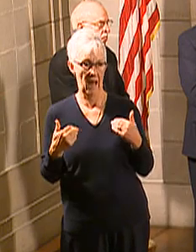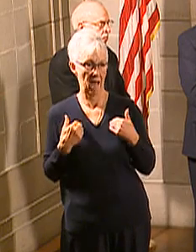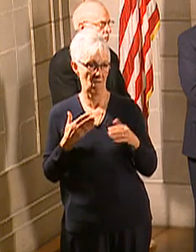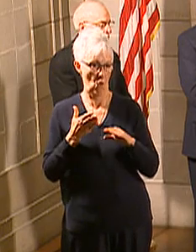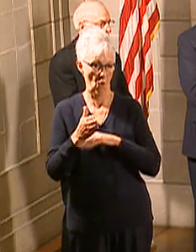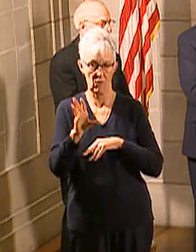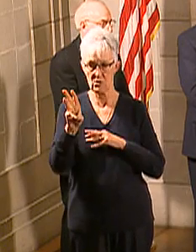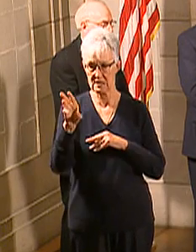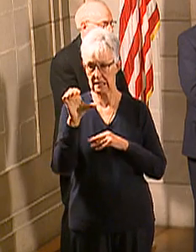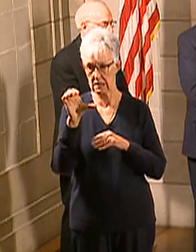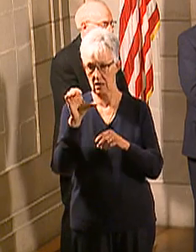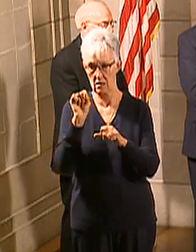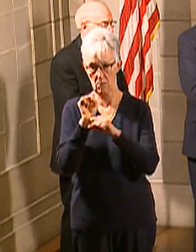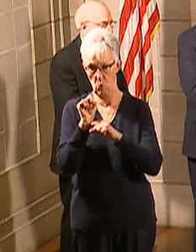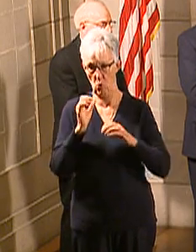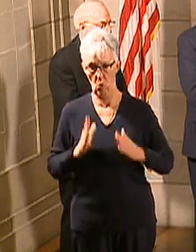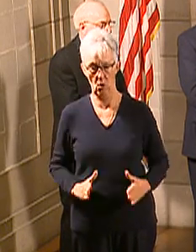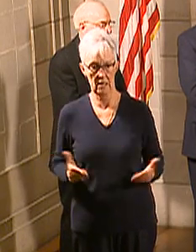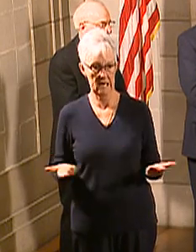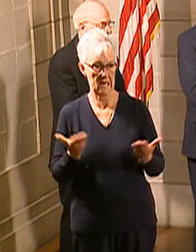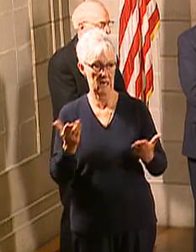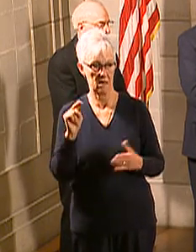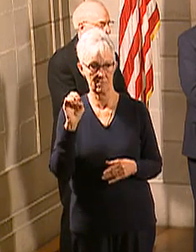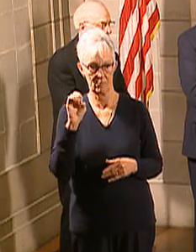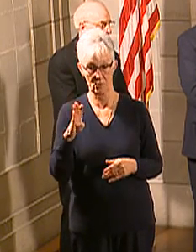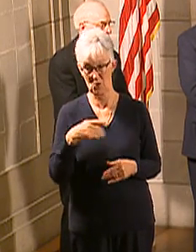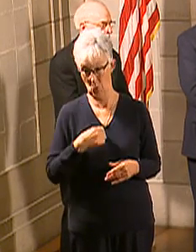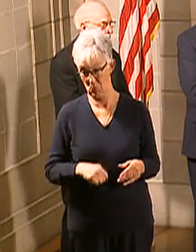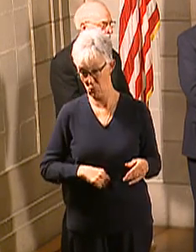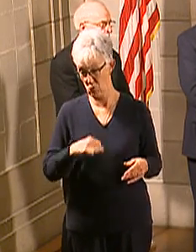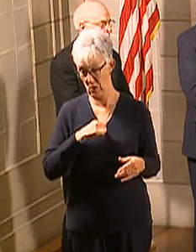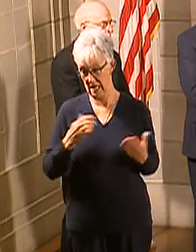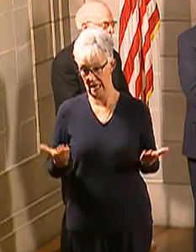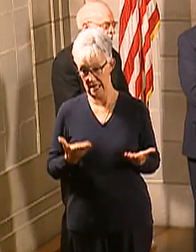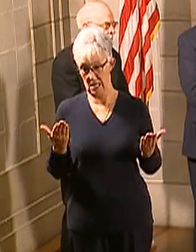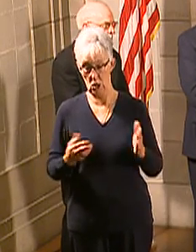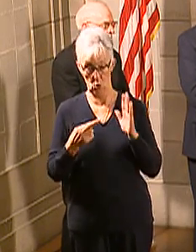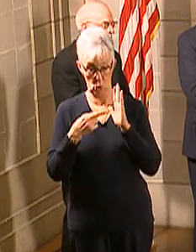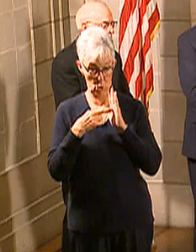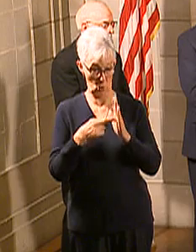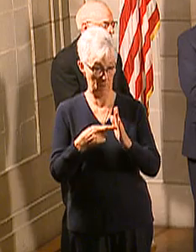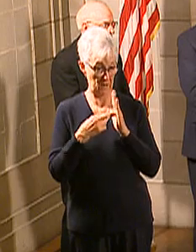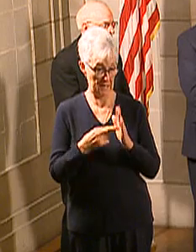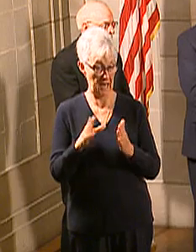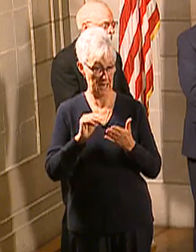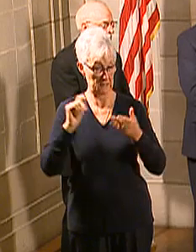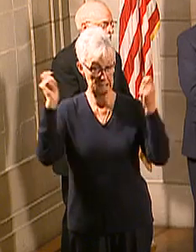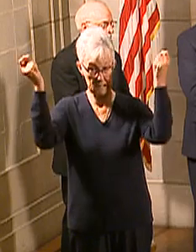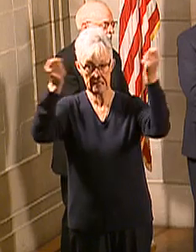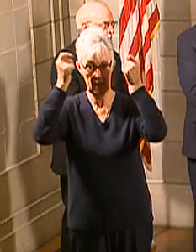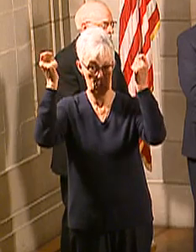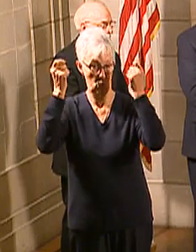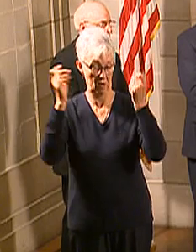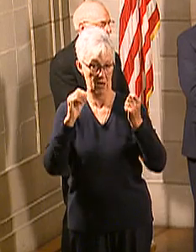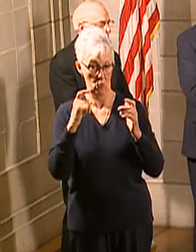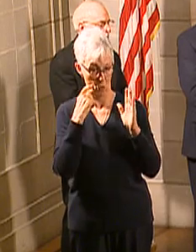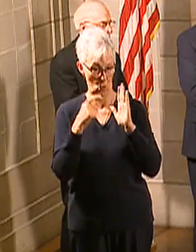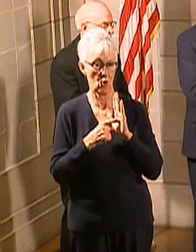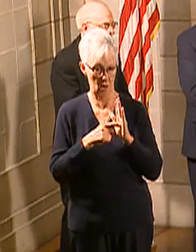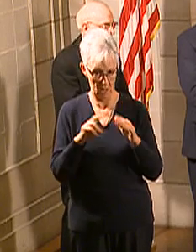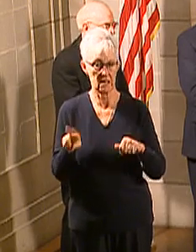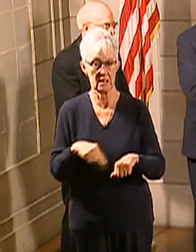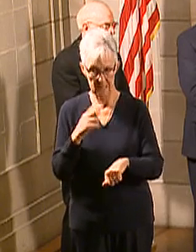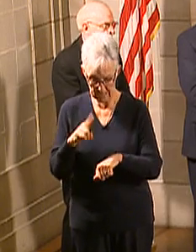market. So I'm honored actually to just be here and represent and to really celebrate and recognize